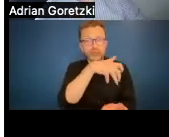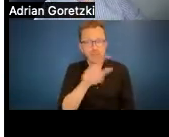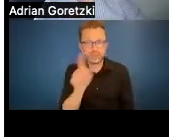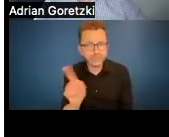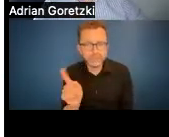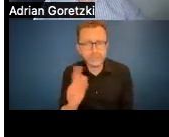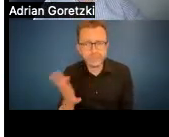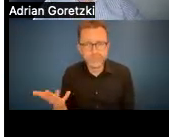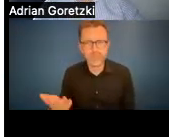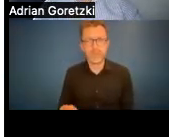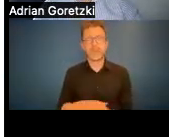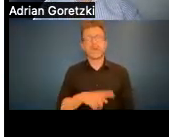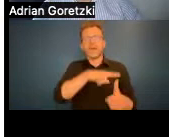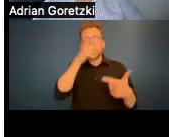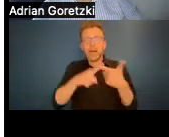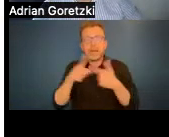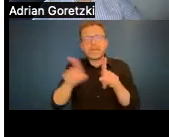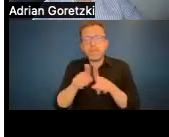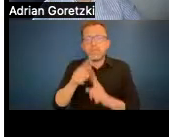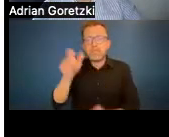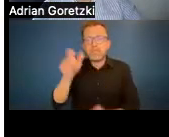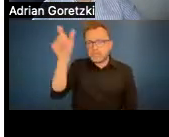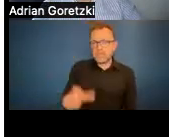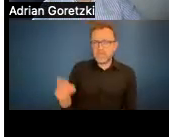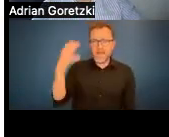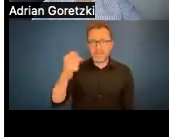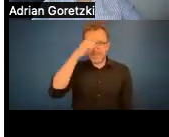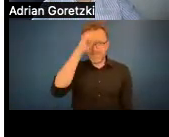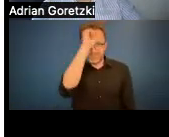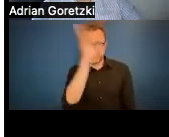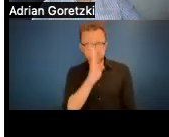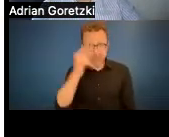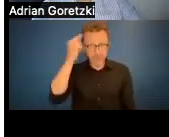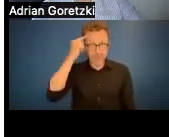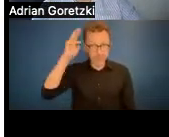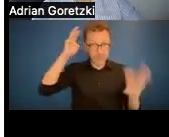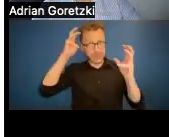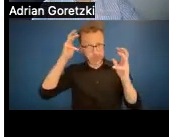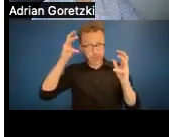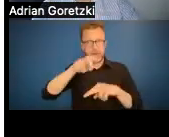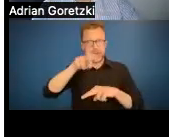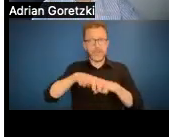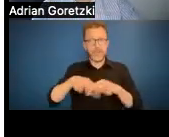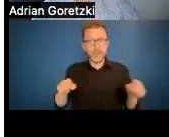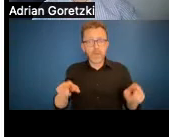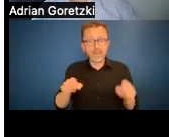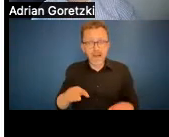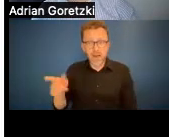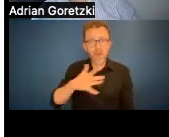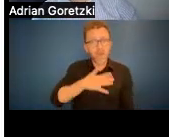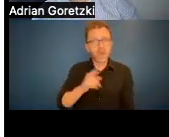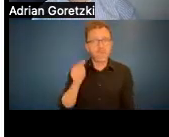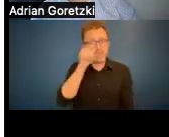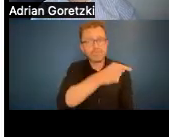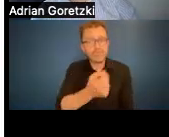This is what we did. I mean, this is a presentation showing what we did during the war. I mean, we did our best, but